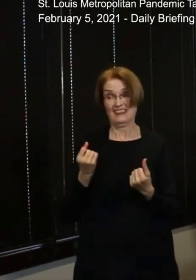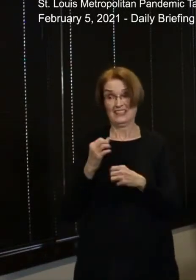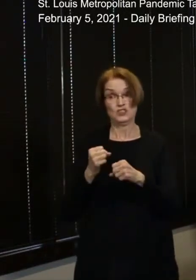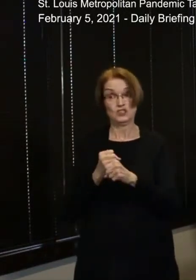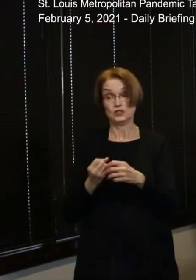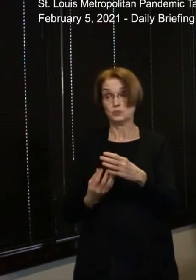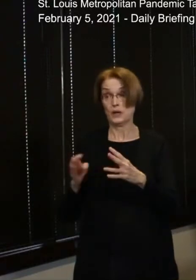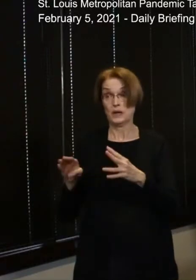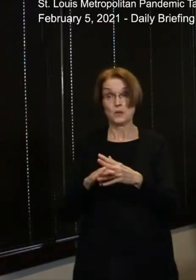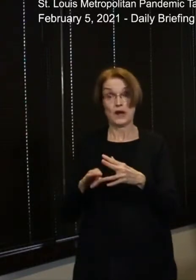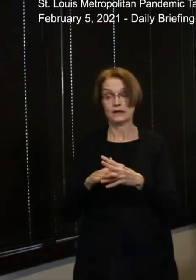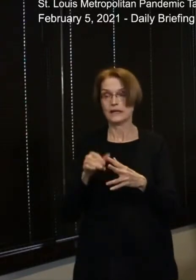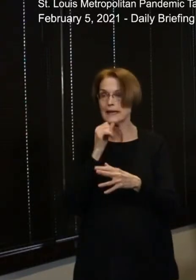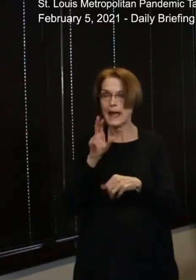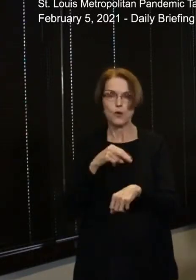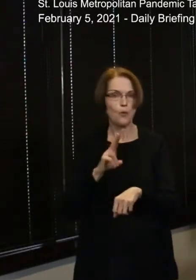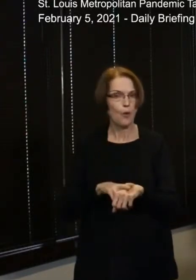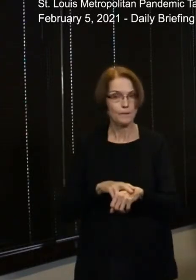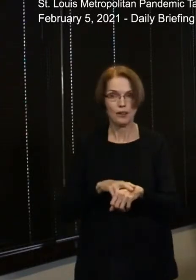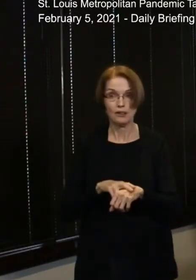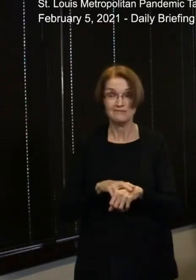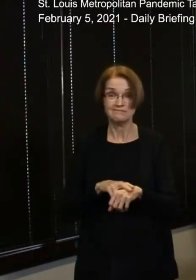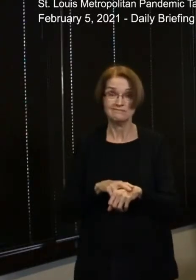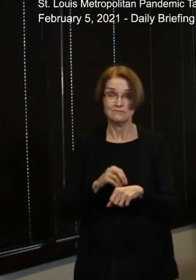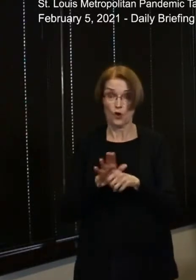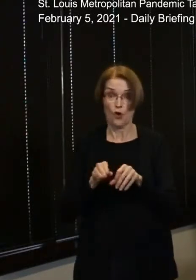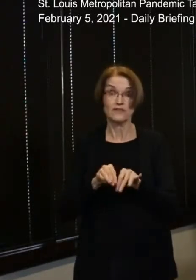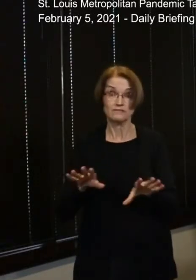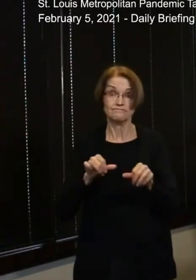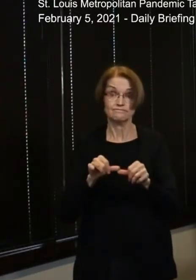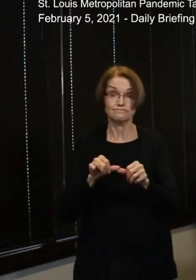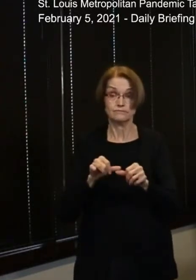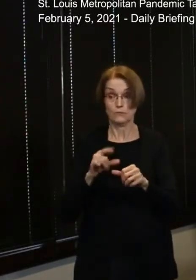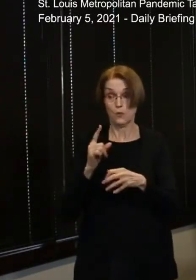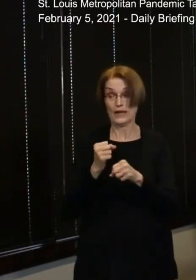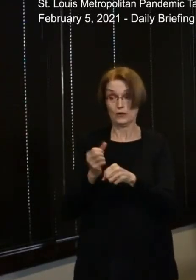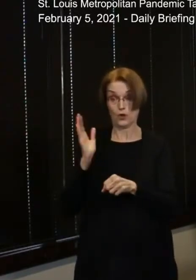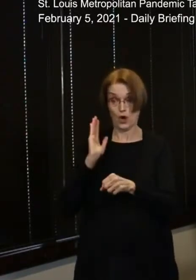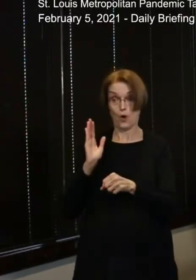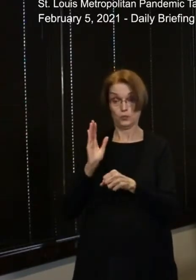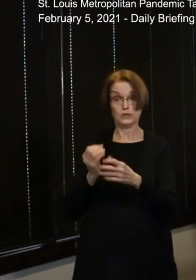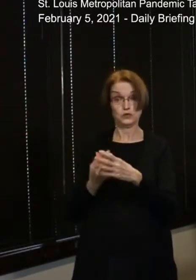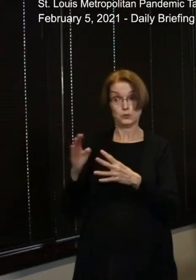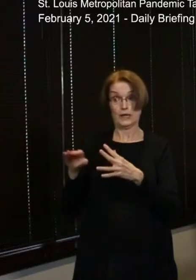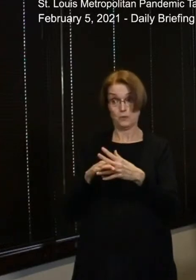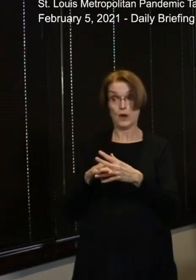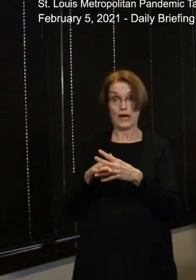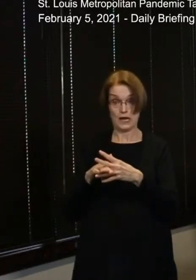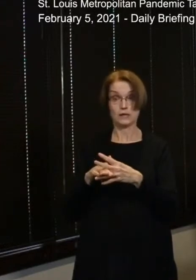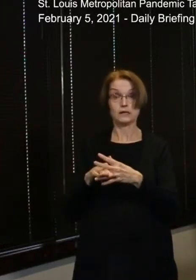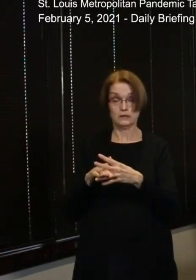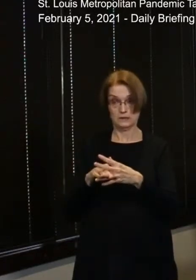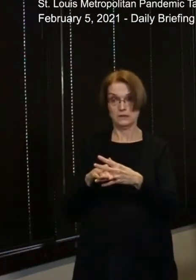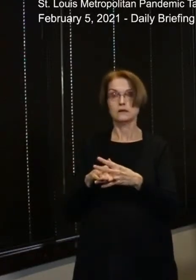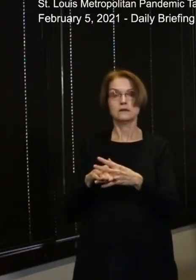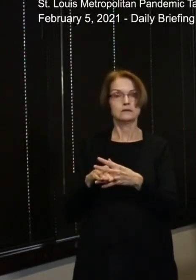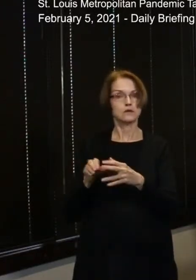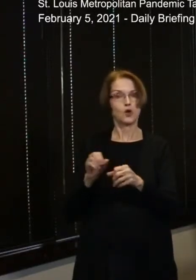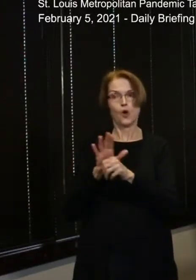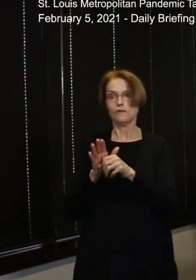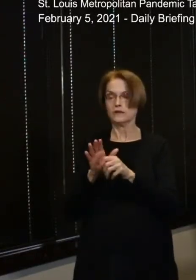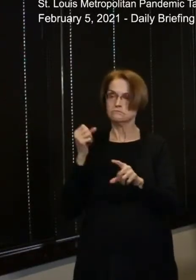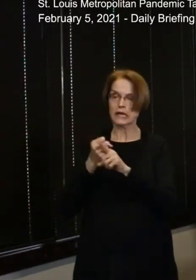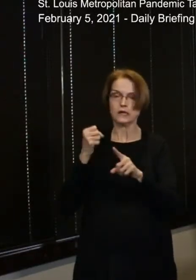spring break in a pandemic. And if you remember, it was about a year ago over spring break when the pandemic really took off,